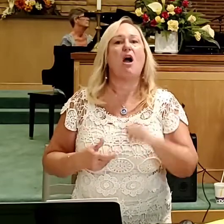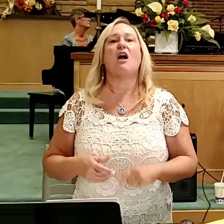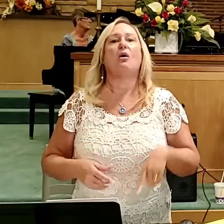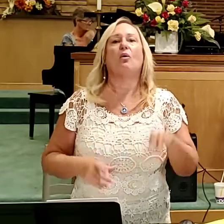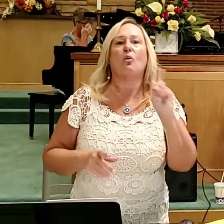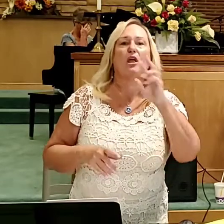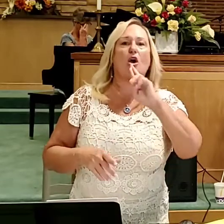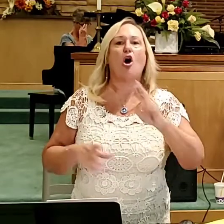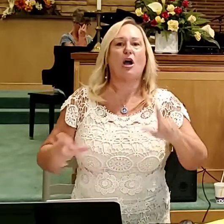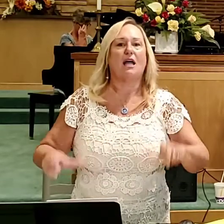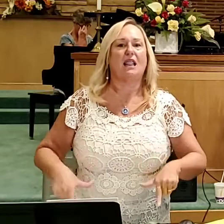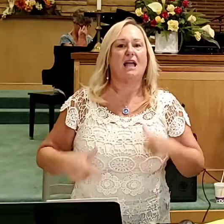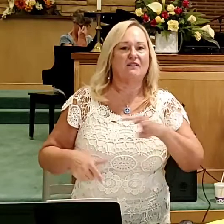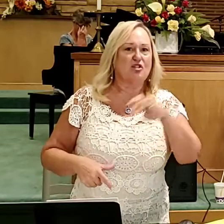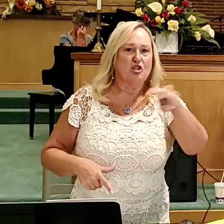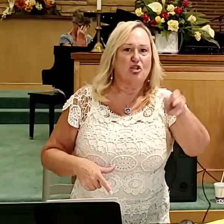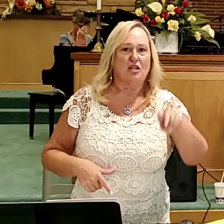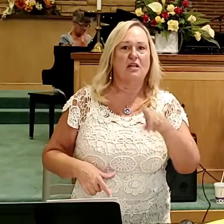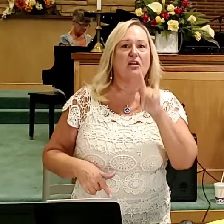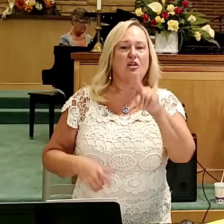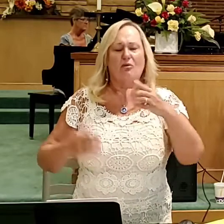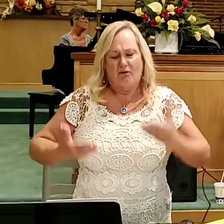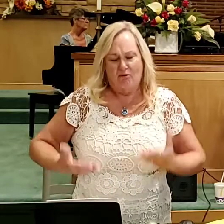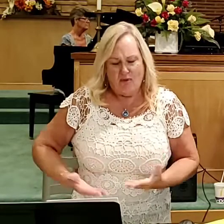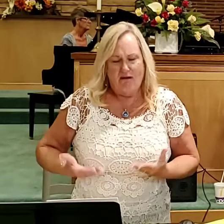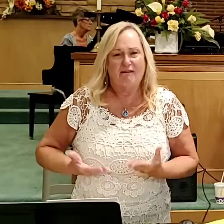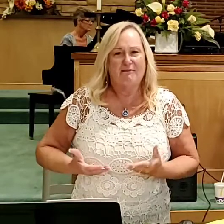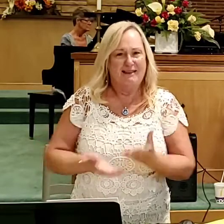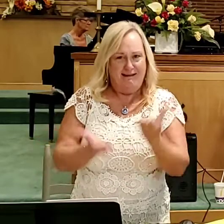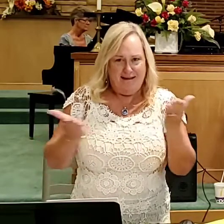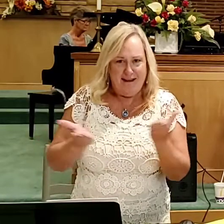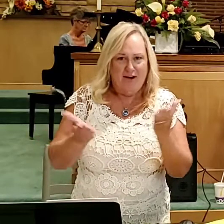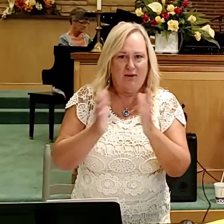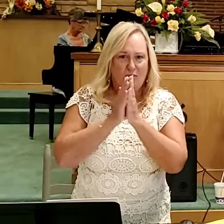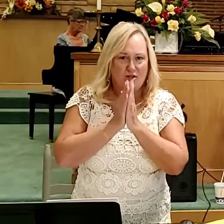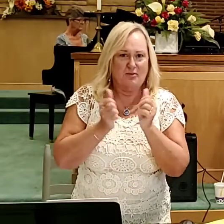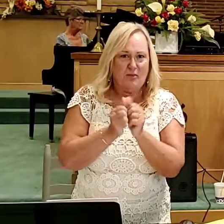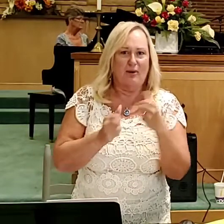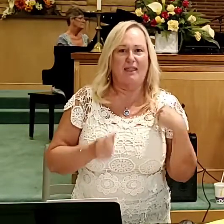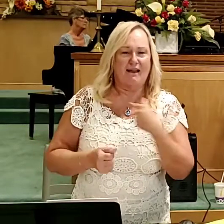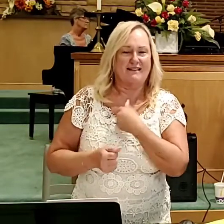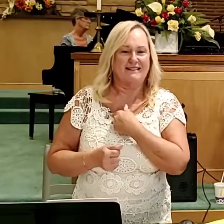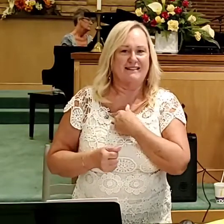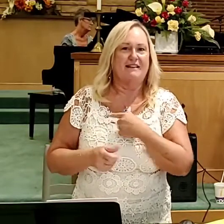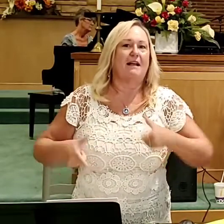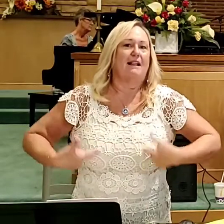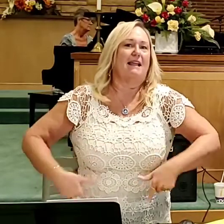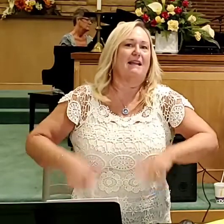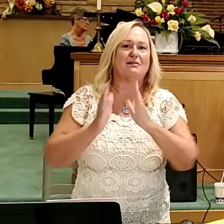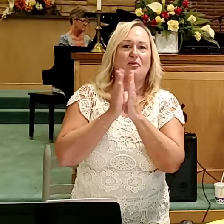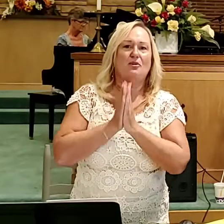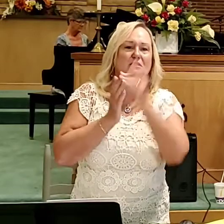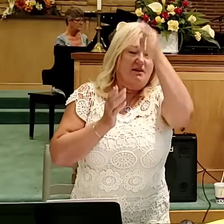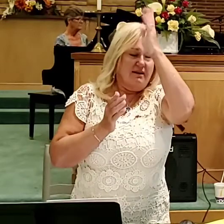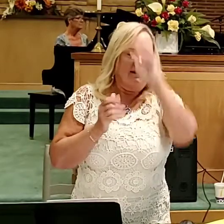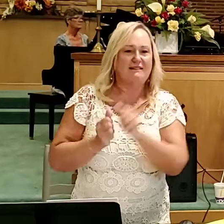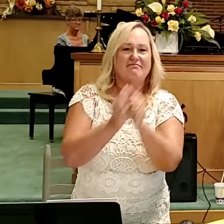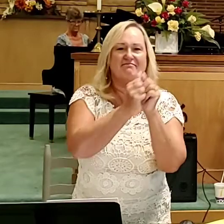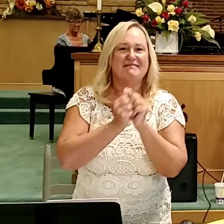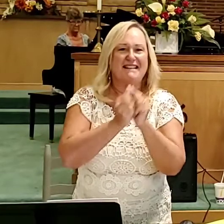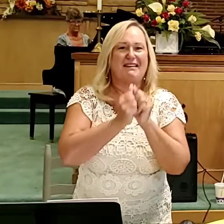or where you are on life's journey, you are welcome here in worship with us. So let us worship God